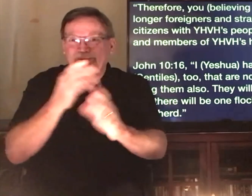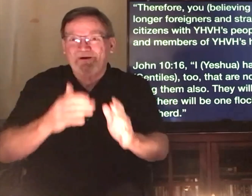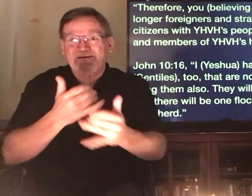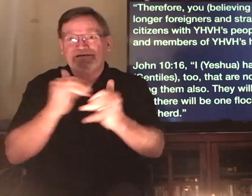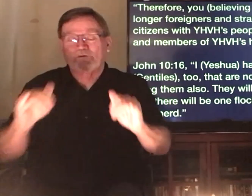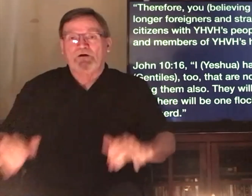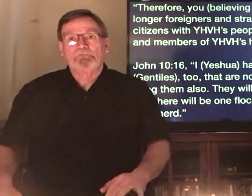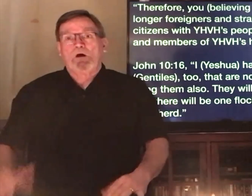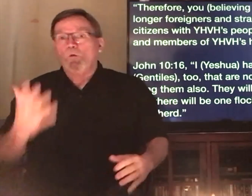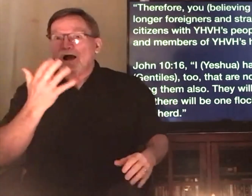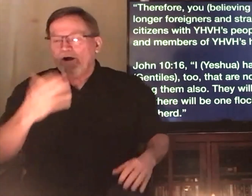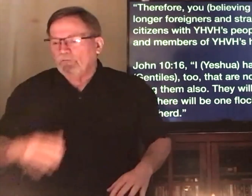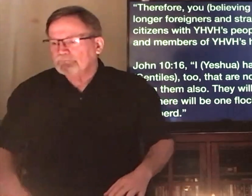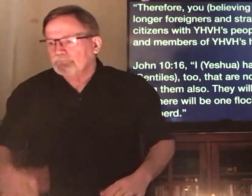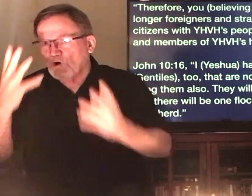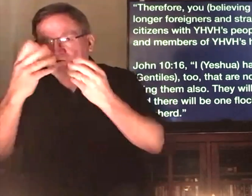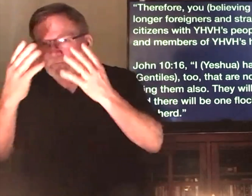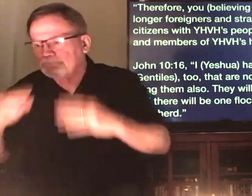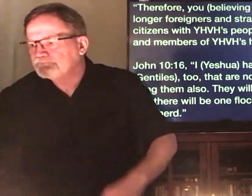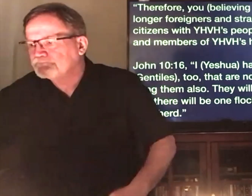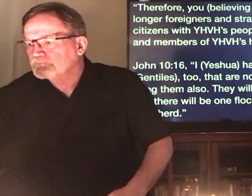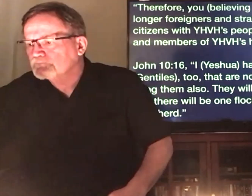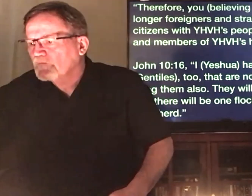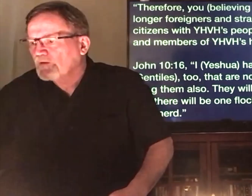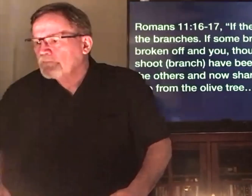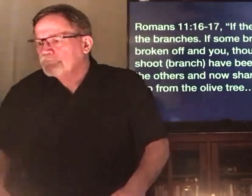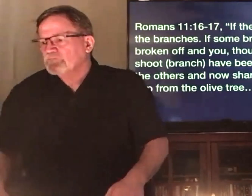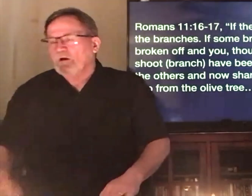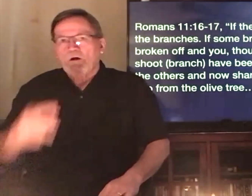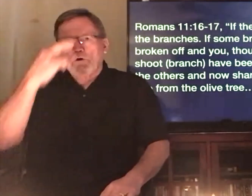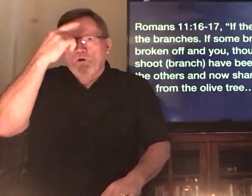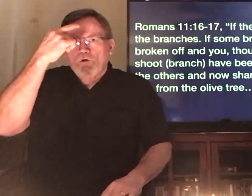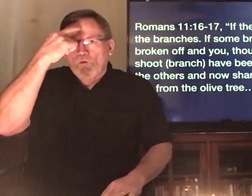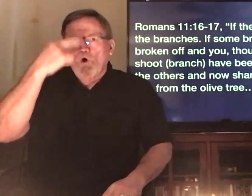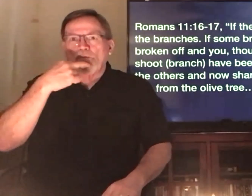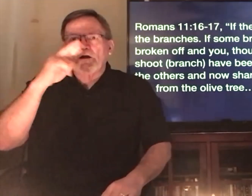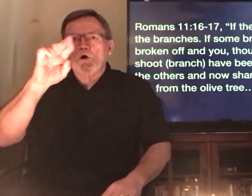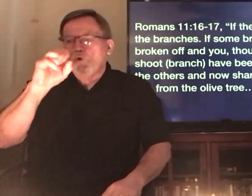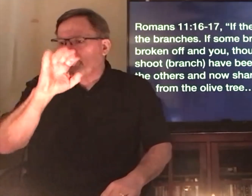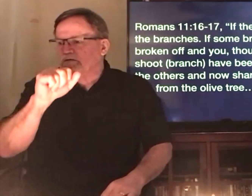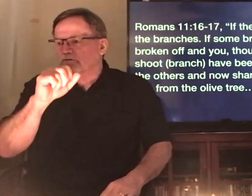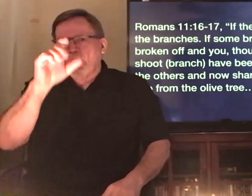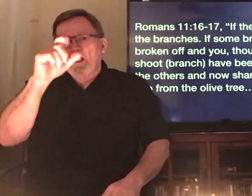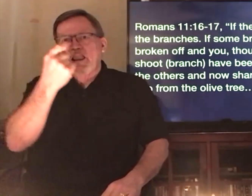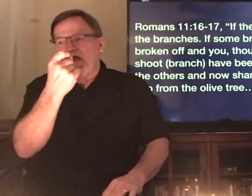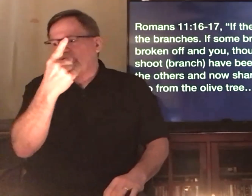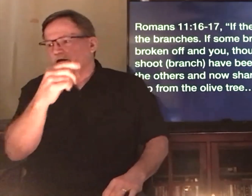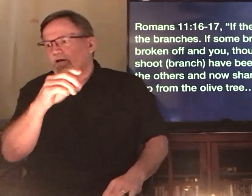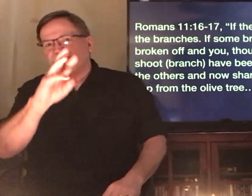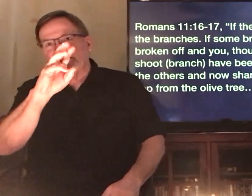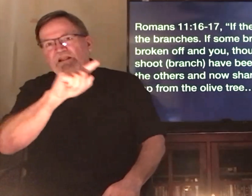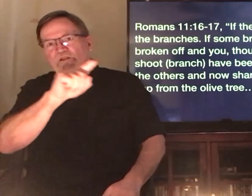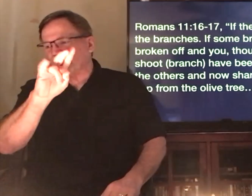the feast and all that signs in them, which are prophetic sign for the coming Yeshua. It's already